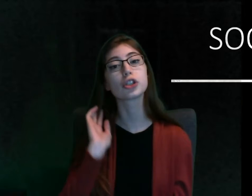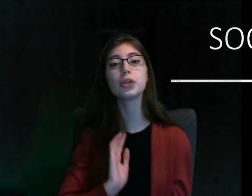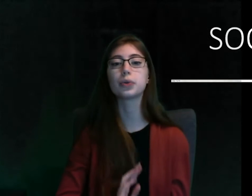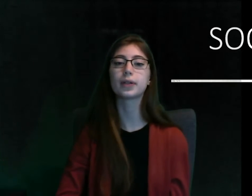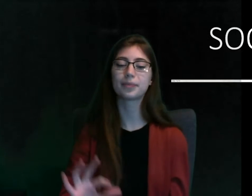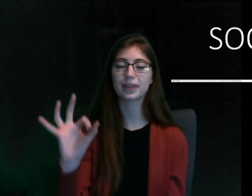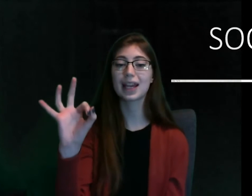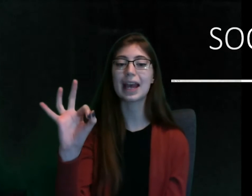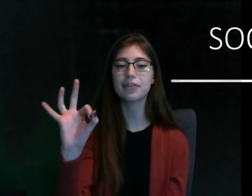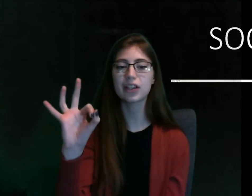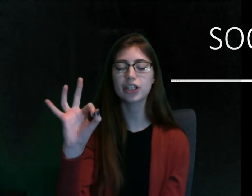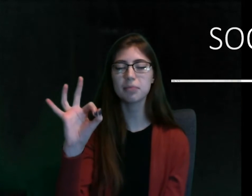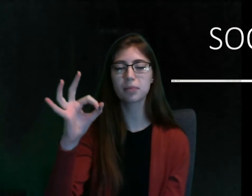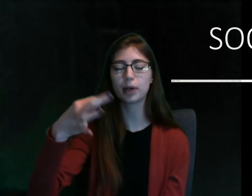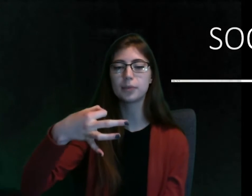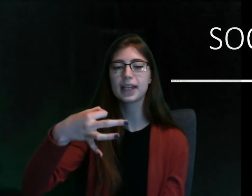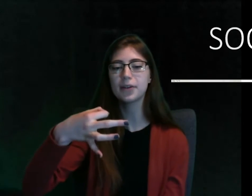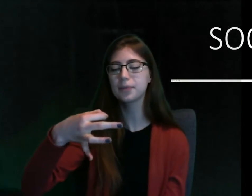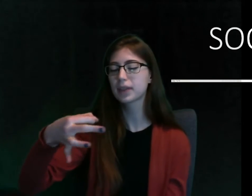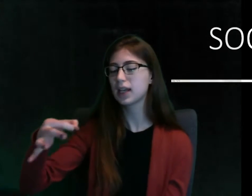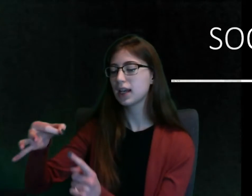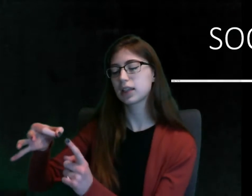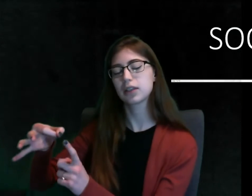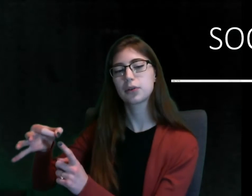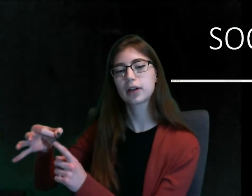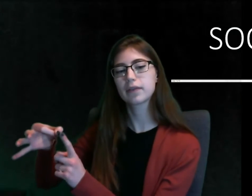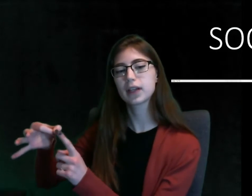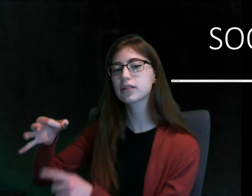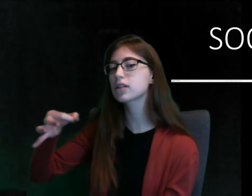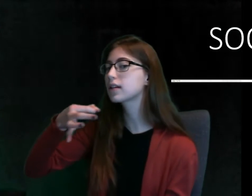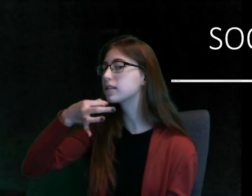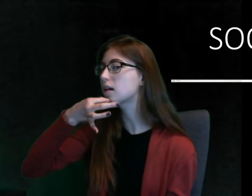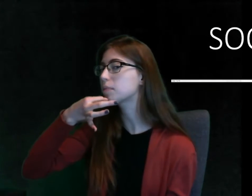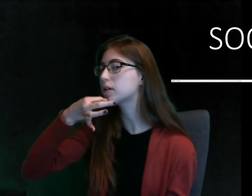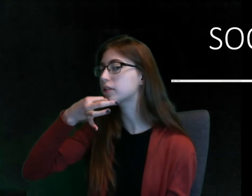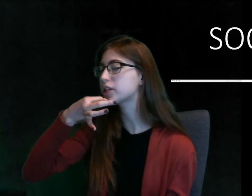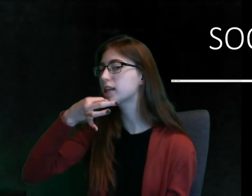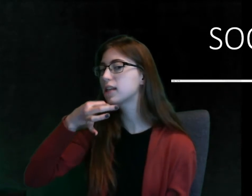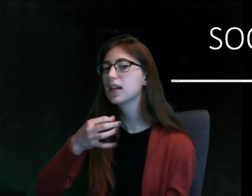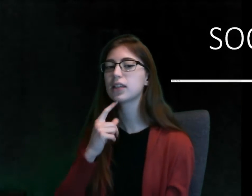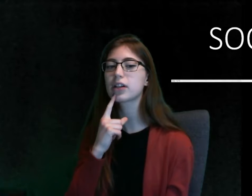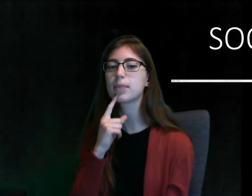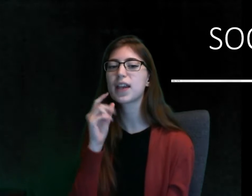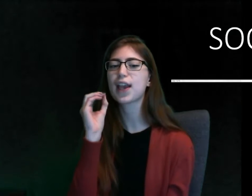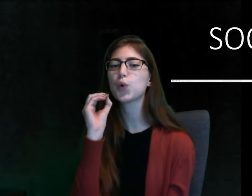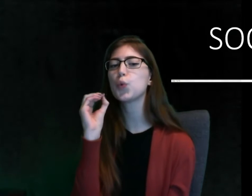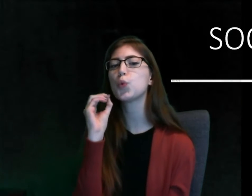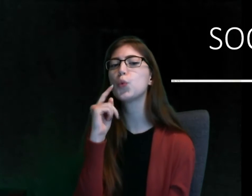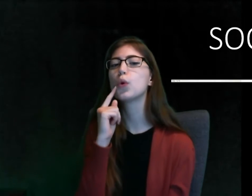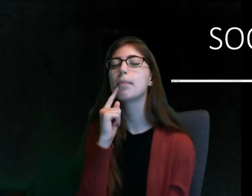Soon. F hand shape, palm down. Your fingers are going to tap on your chin and you're going to make a ooh mouth